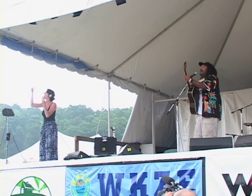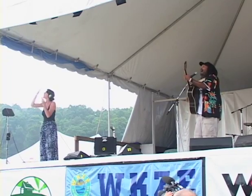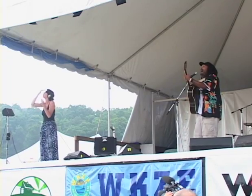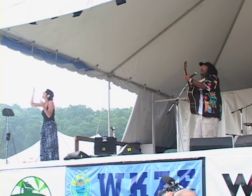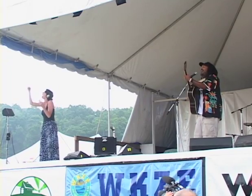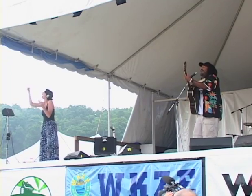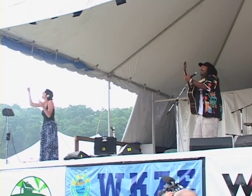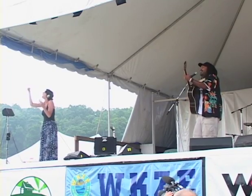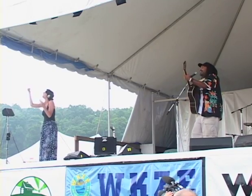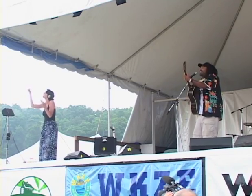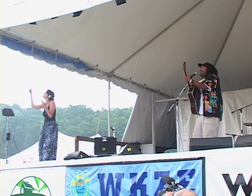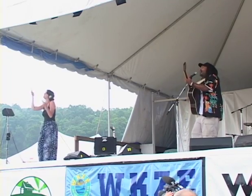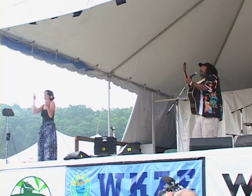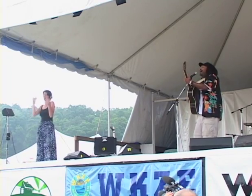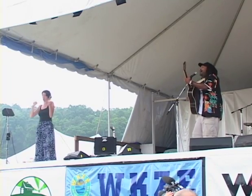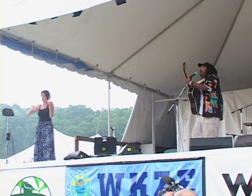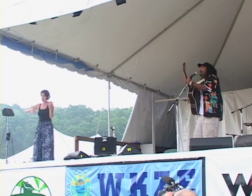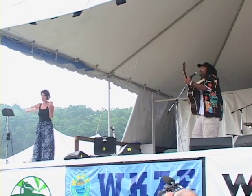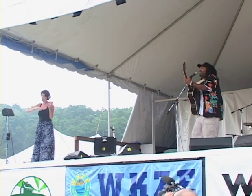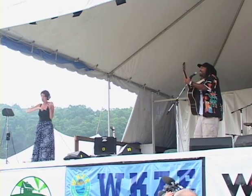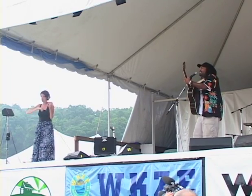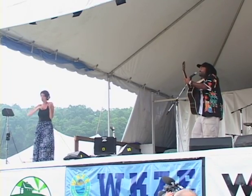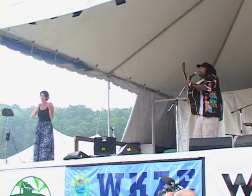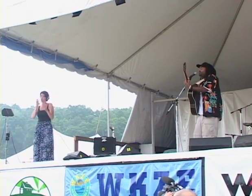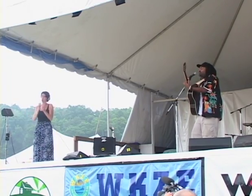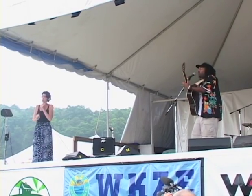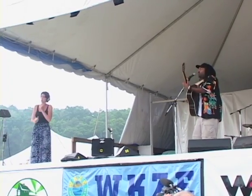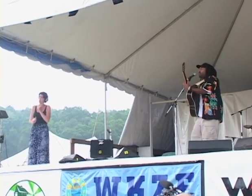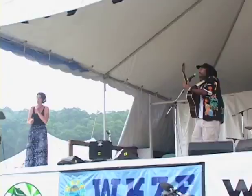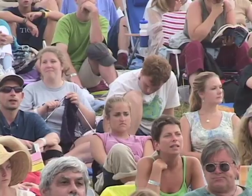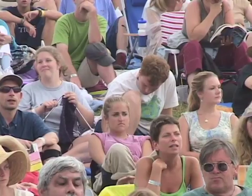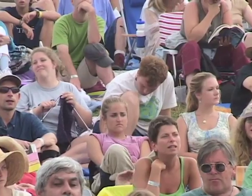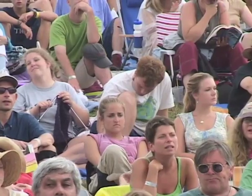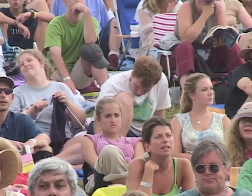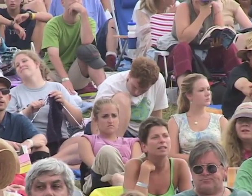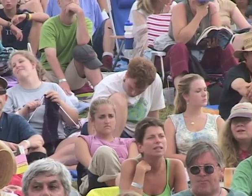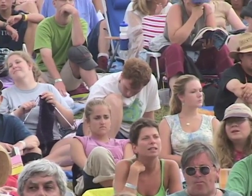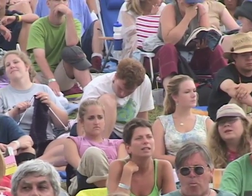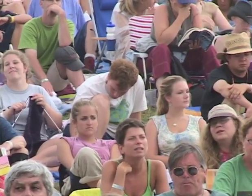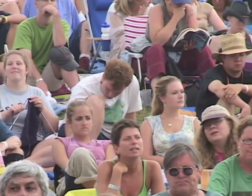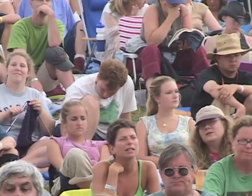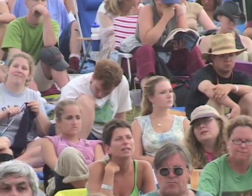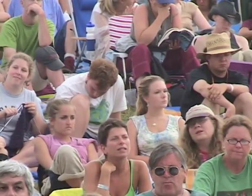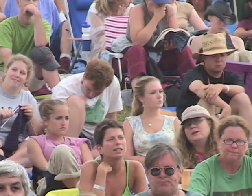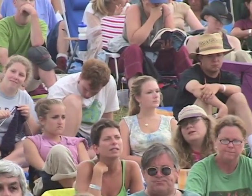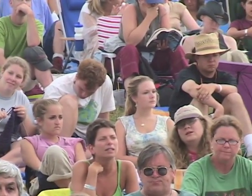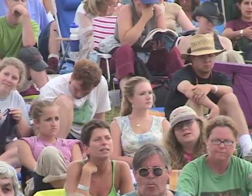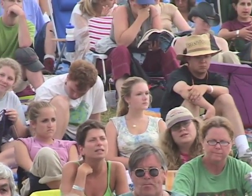me why are we so cruel?